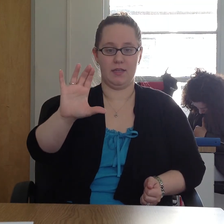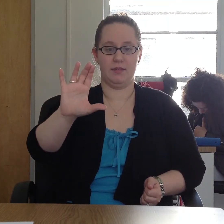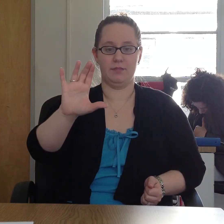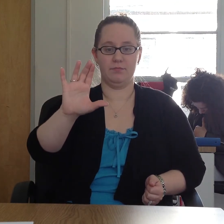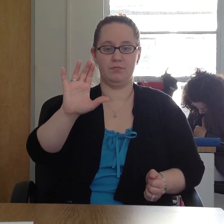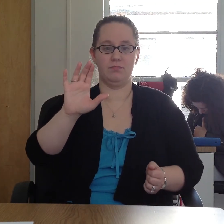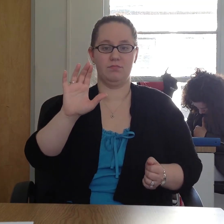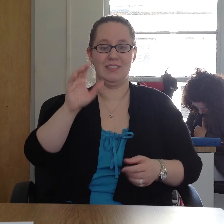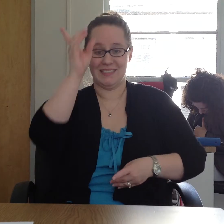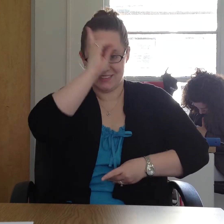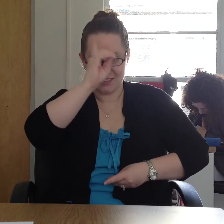and those that